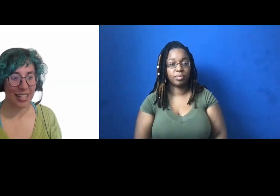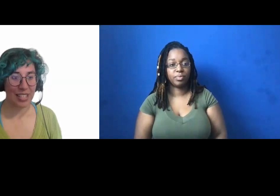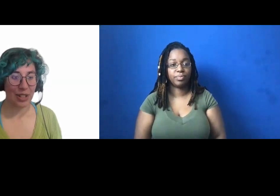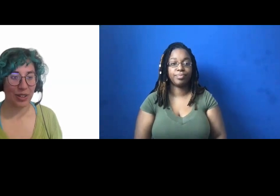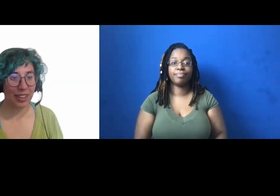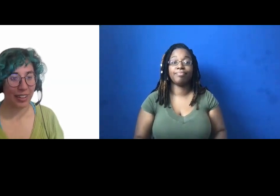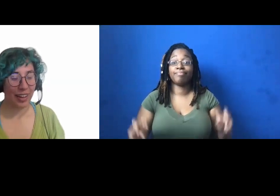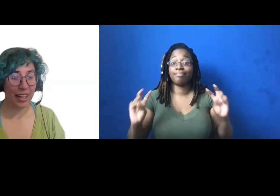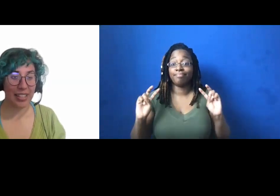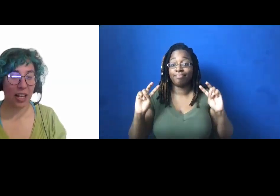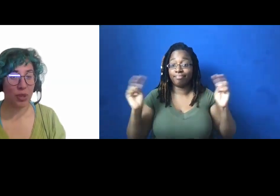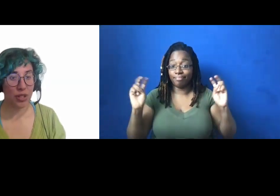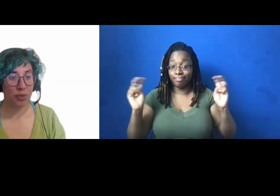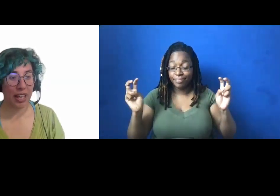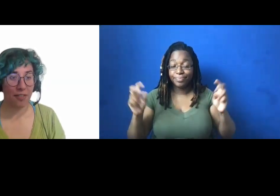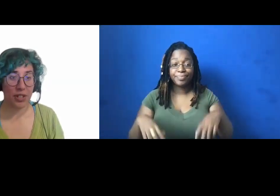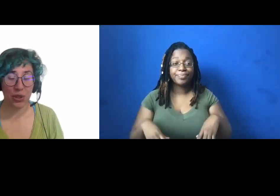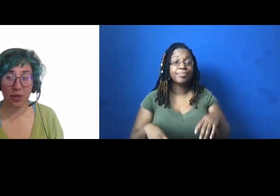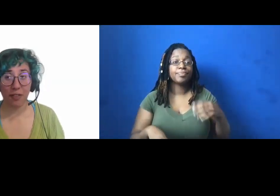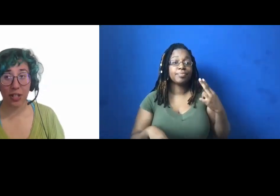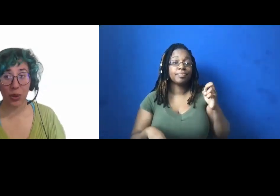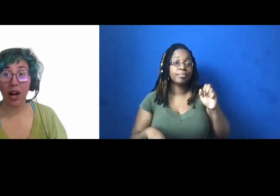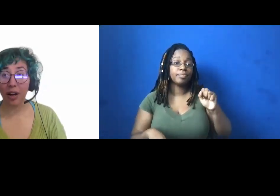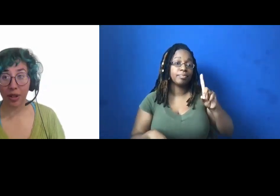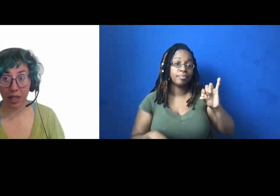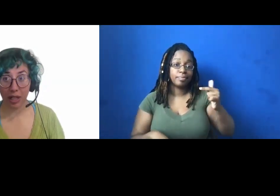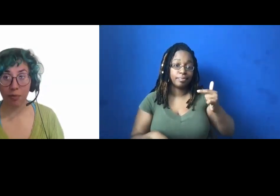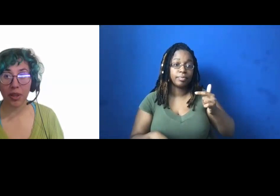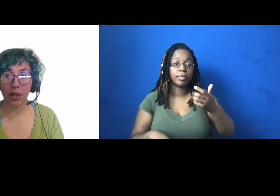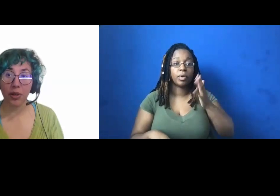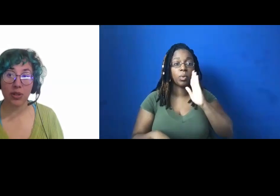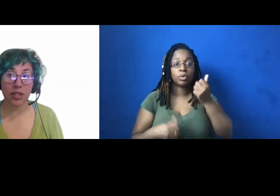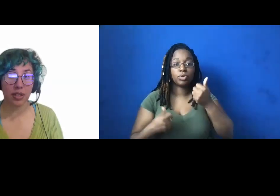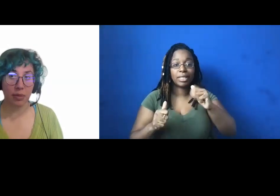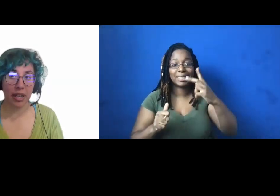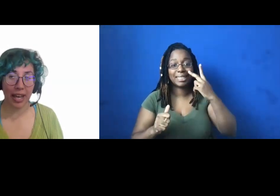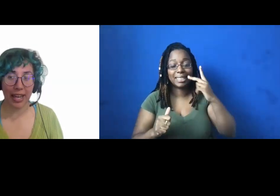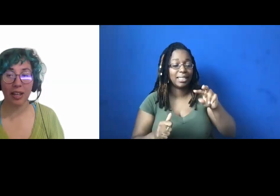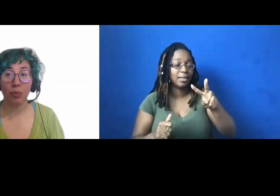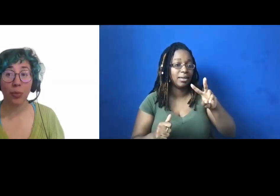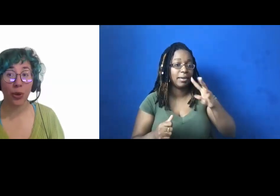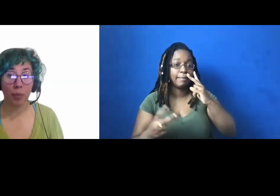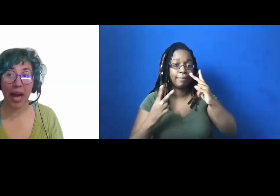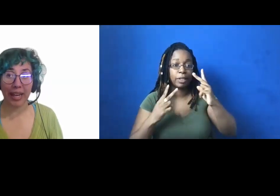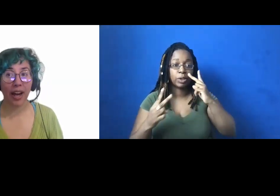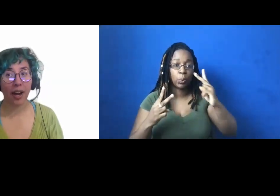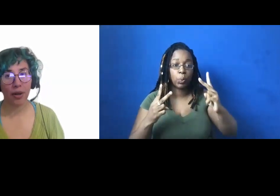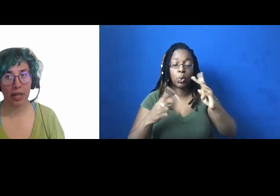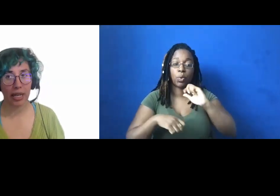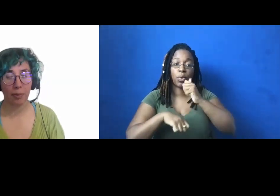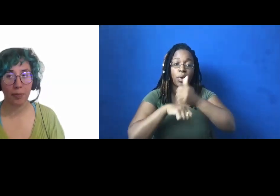Headings. So headings help determine a visual hierarchy, but they also determine a